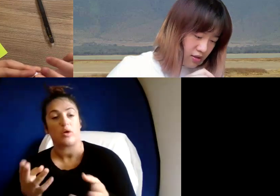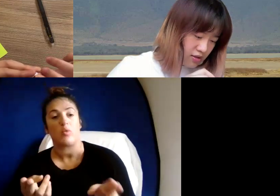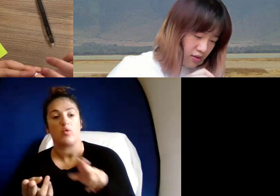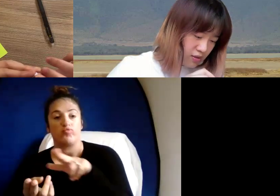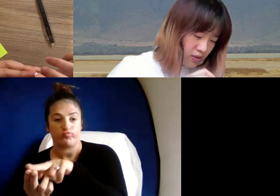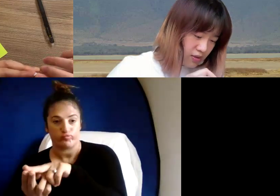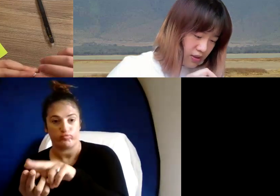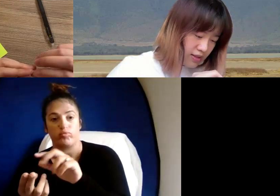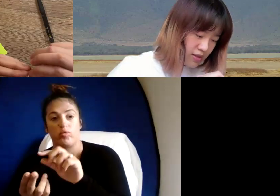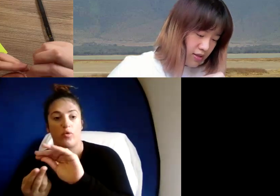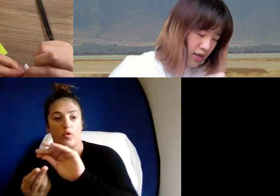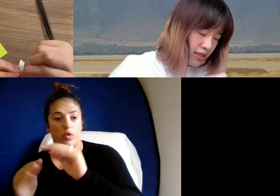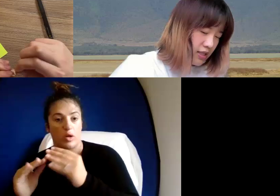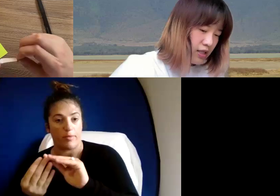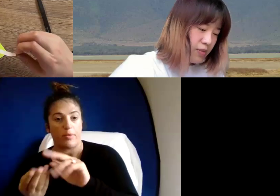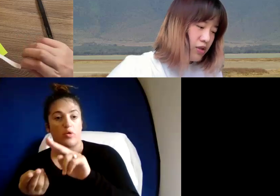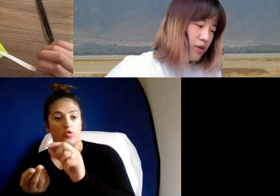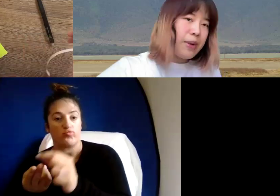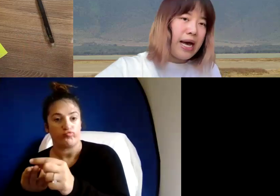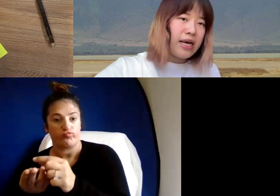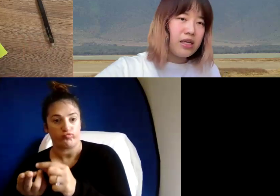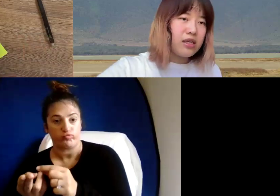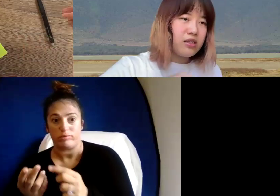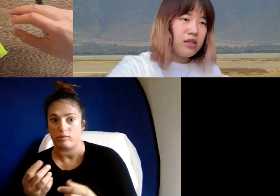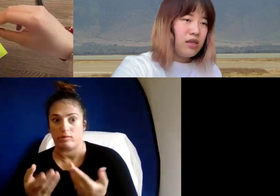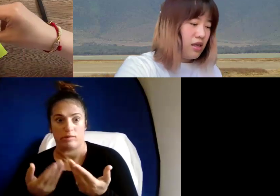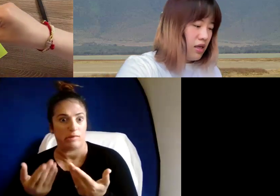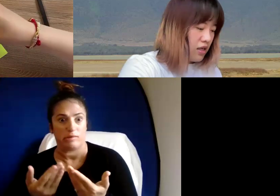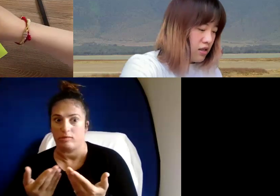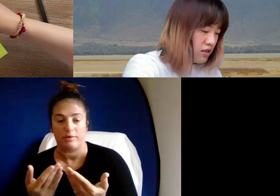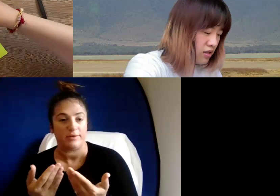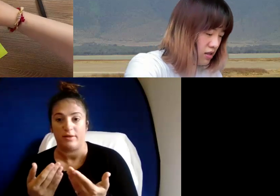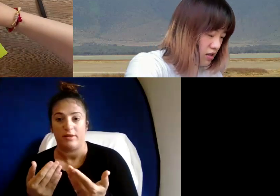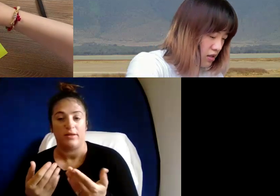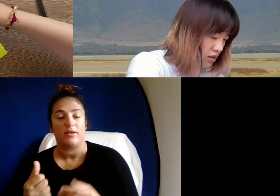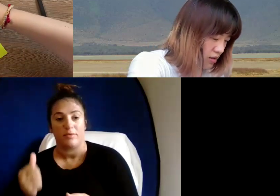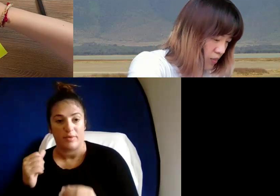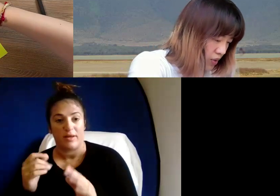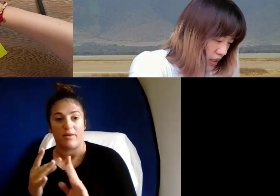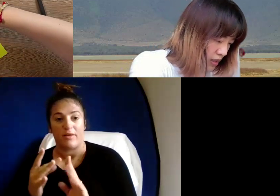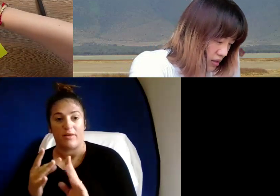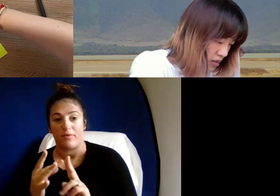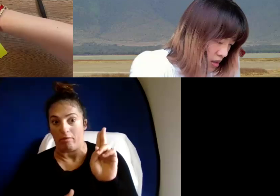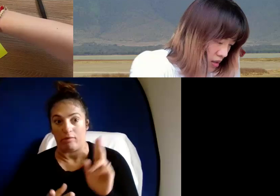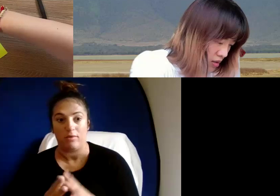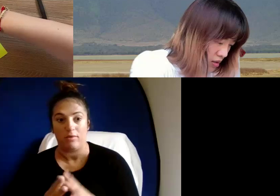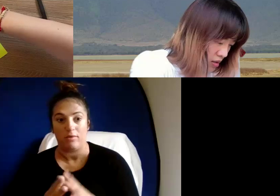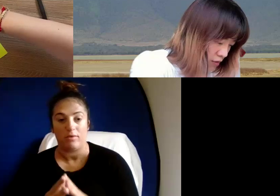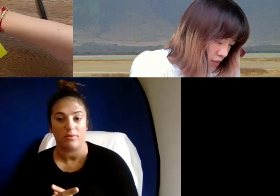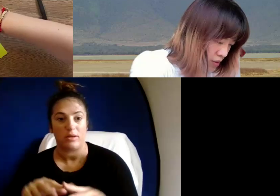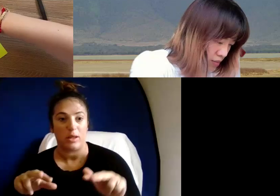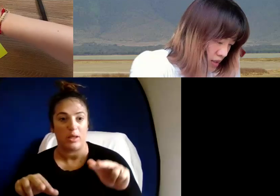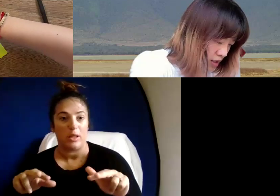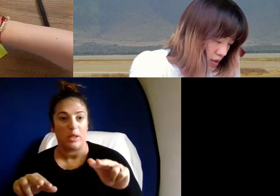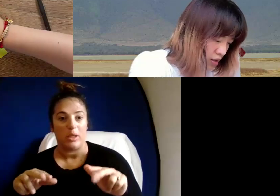Oh, this is not easy. Peel the back and put it on